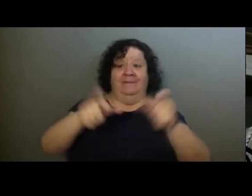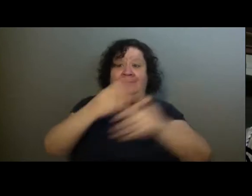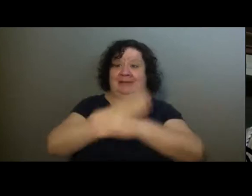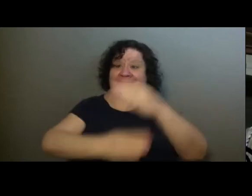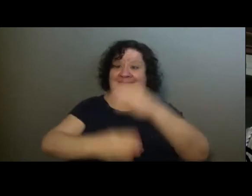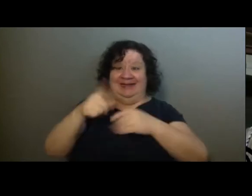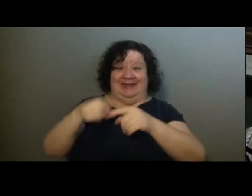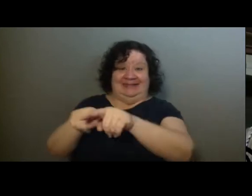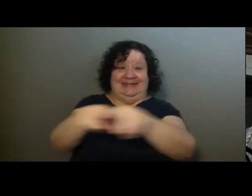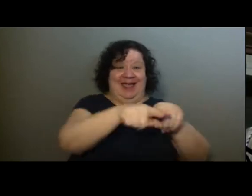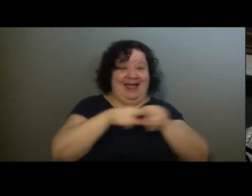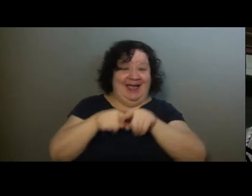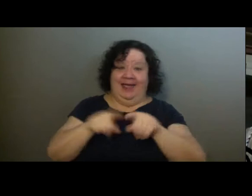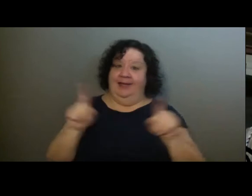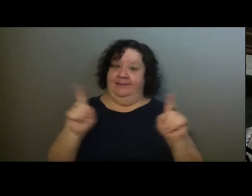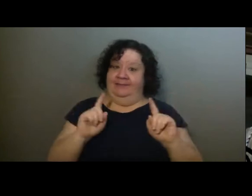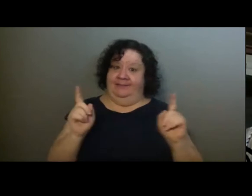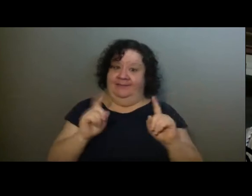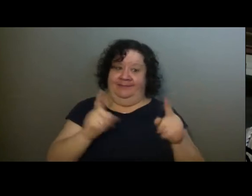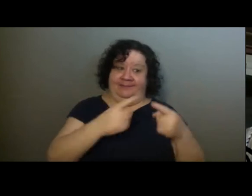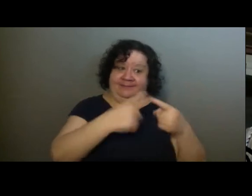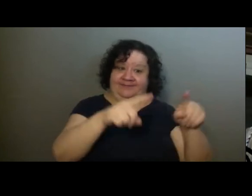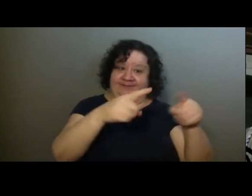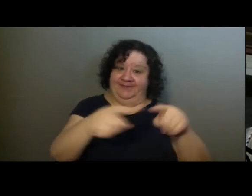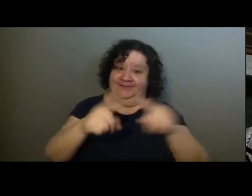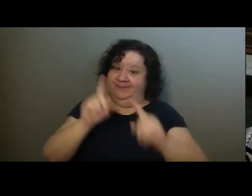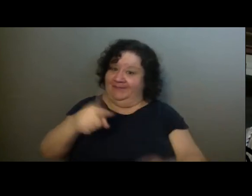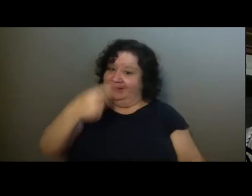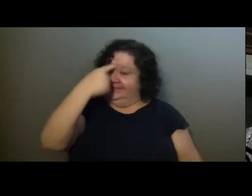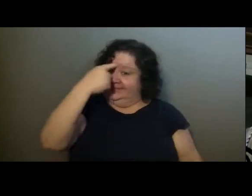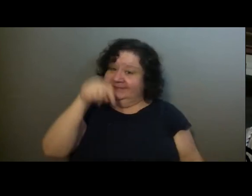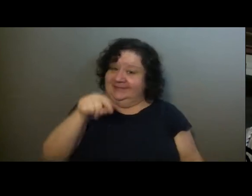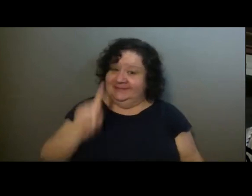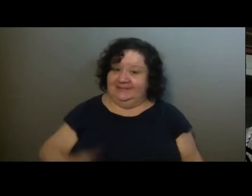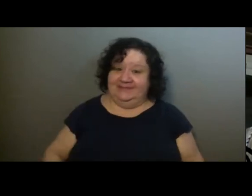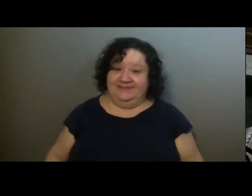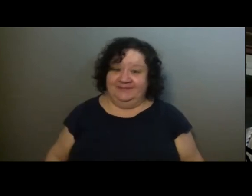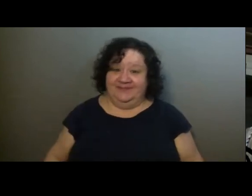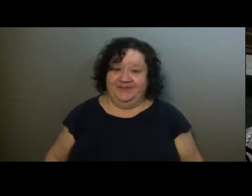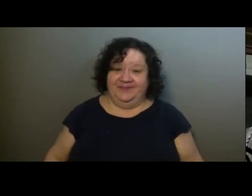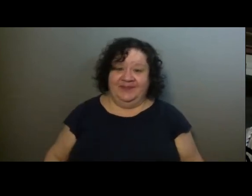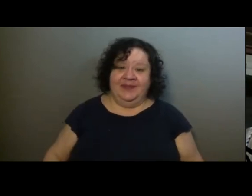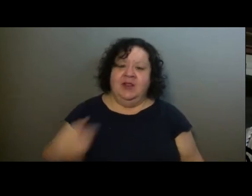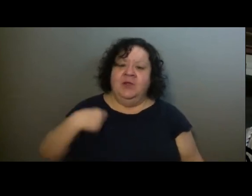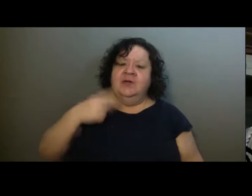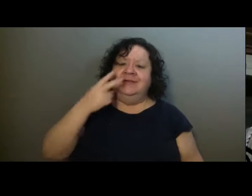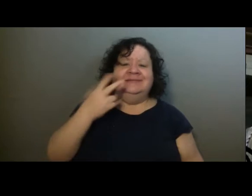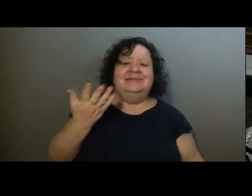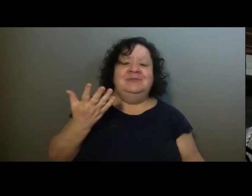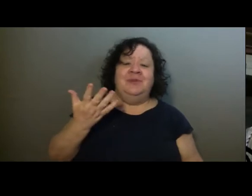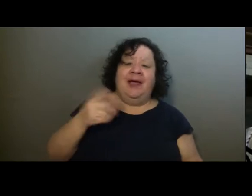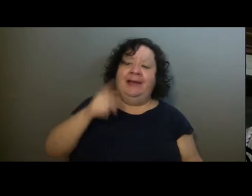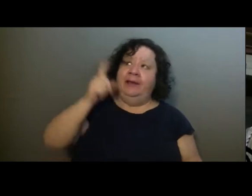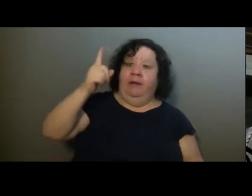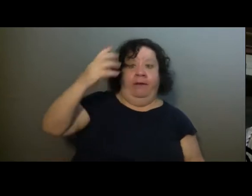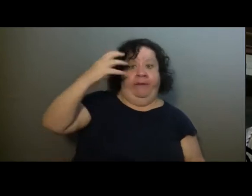the OPDs, their representative organizations, can provide and being provided support by regional organizations